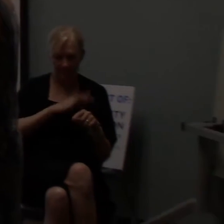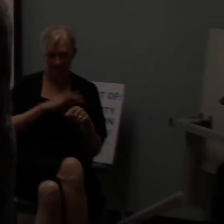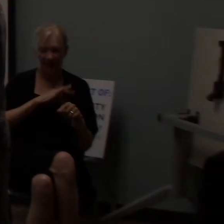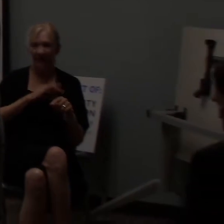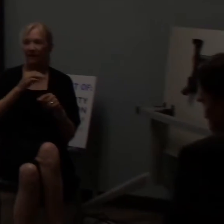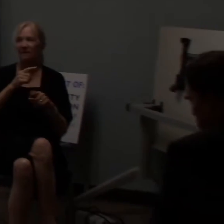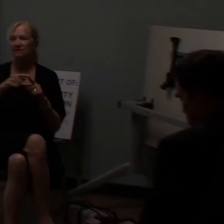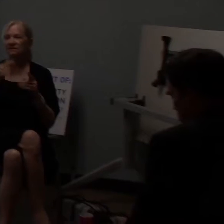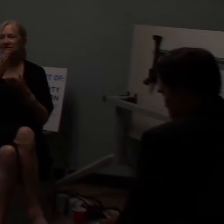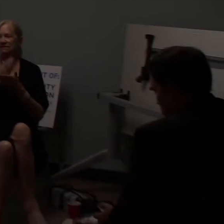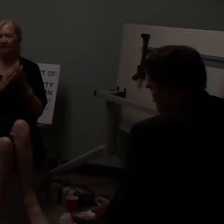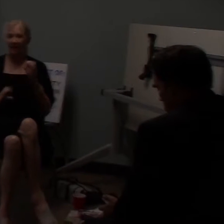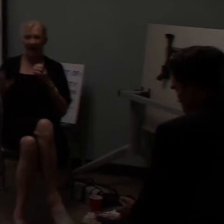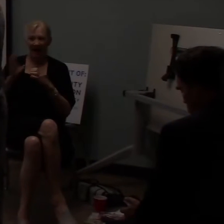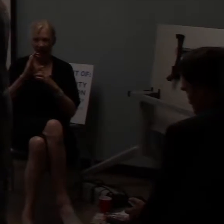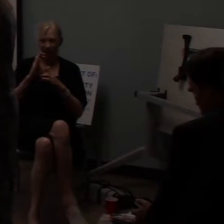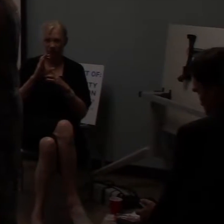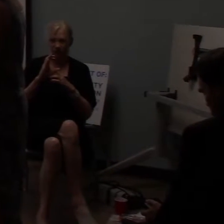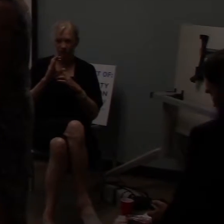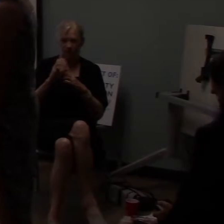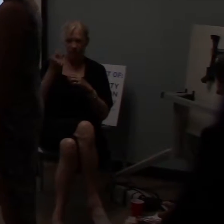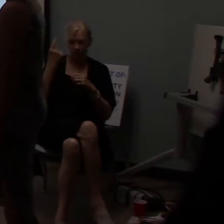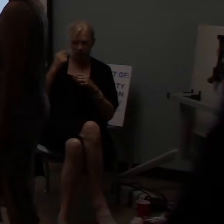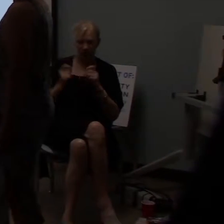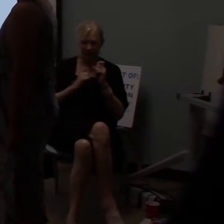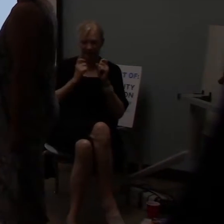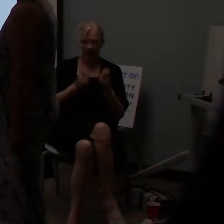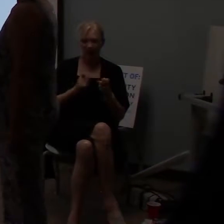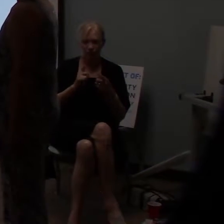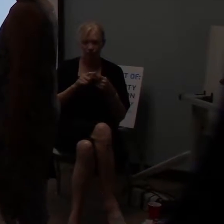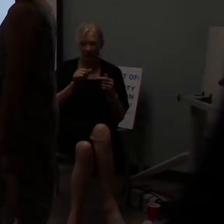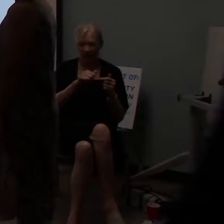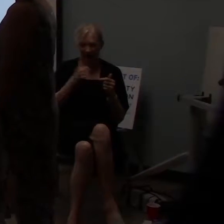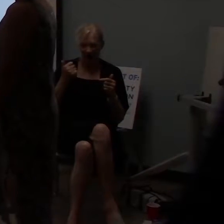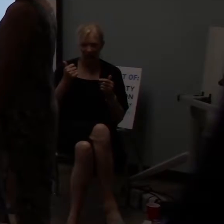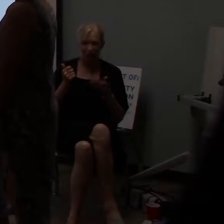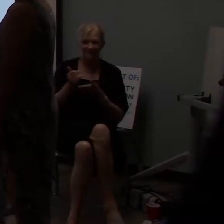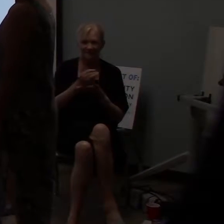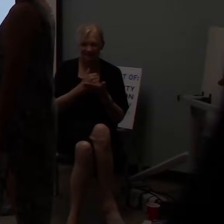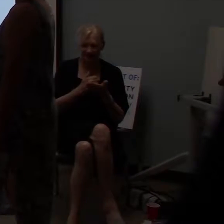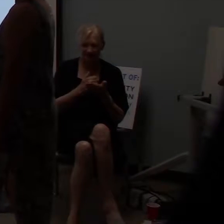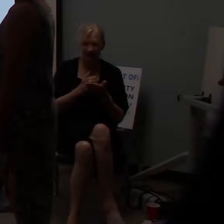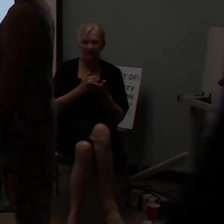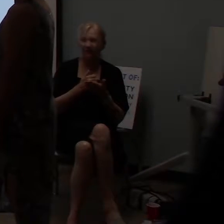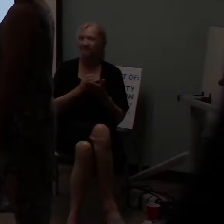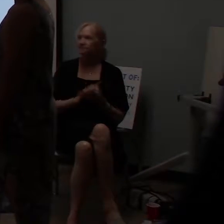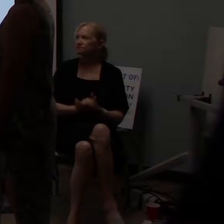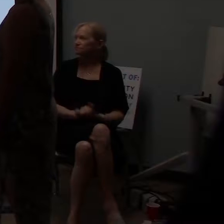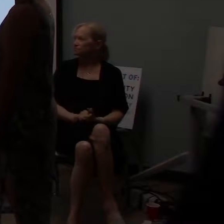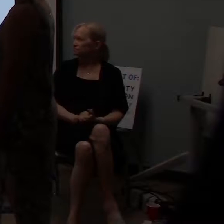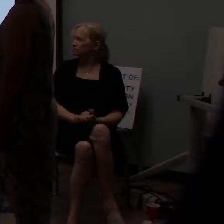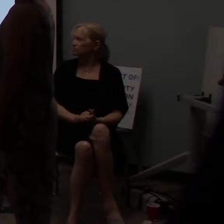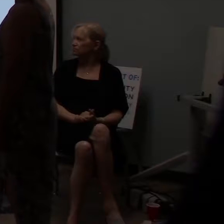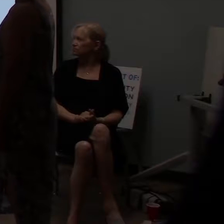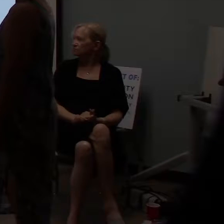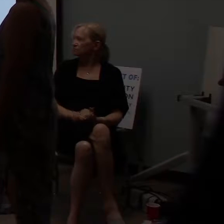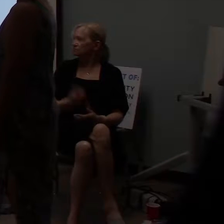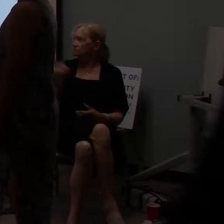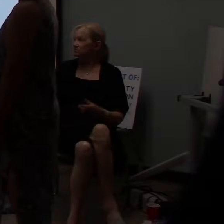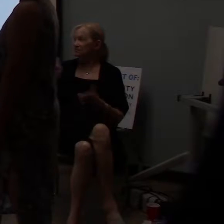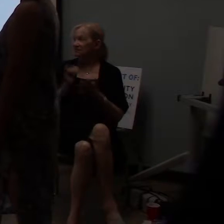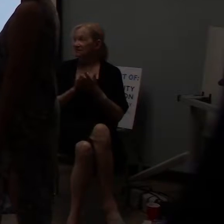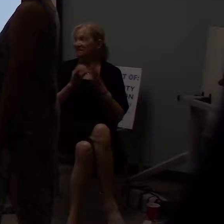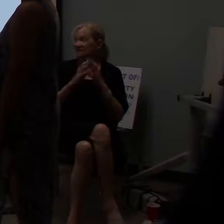extra for, contributing to another admin salary, office renovation, stuff like that. That's a lot of money. That's